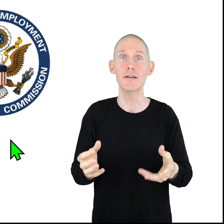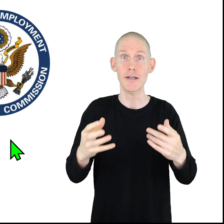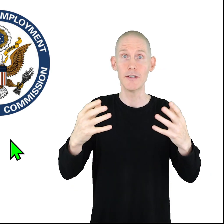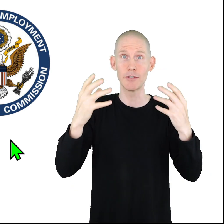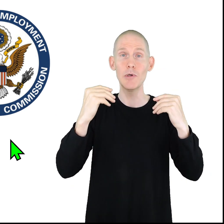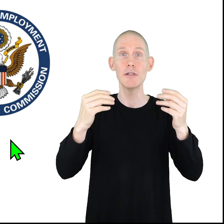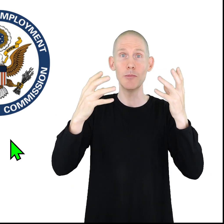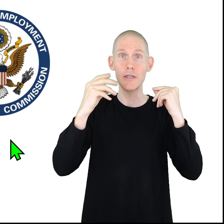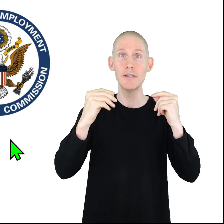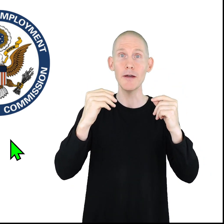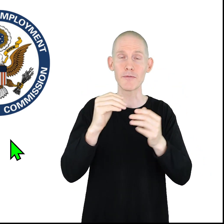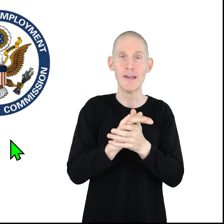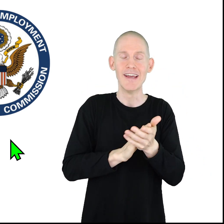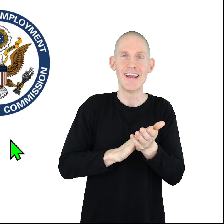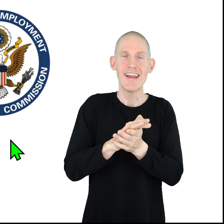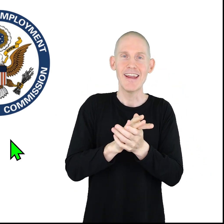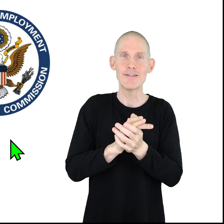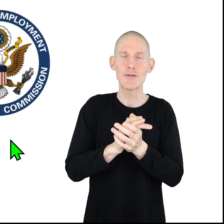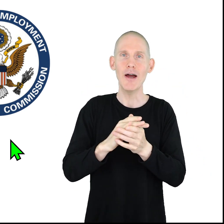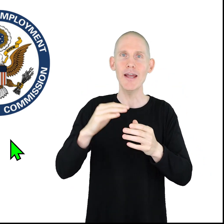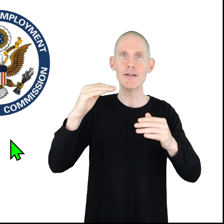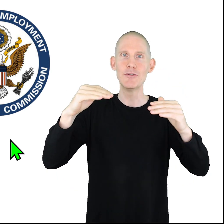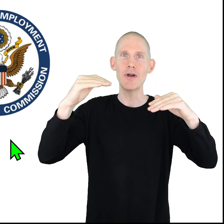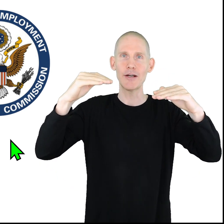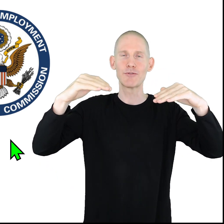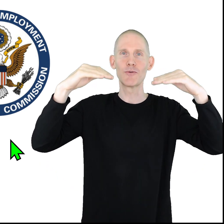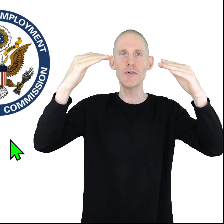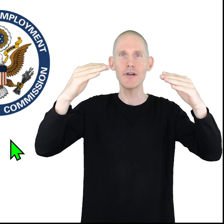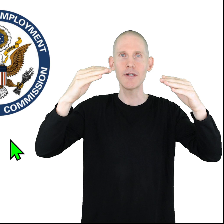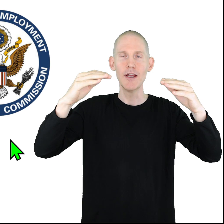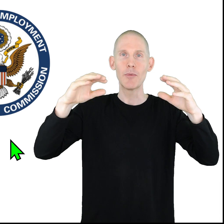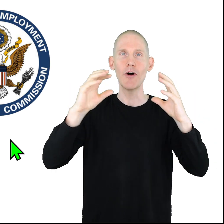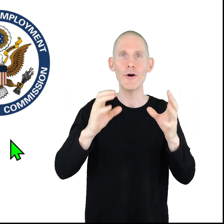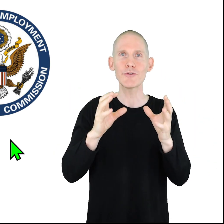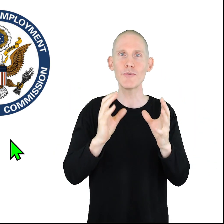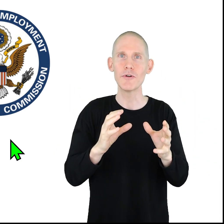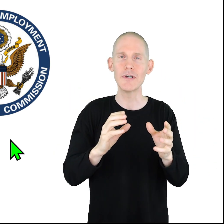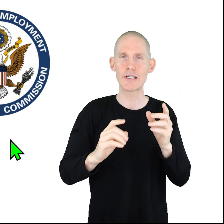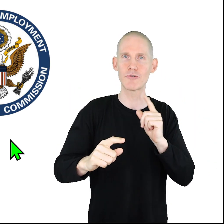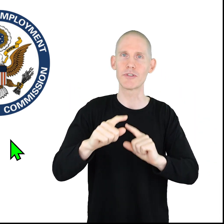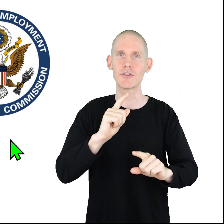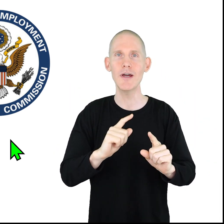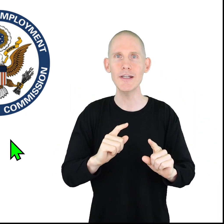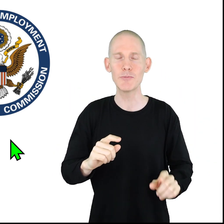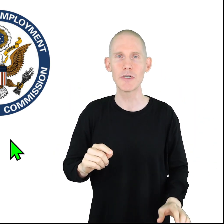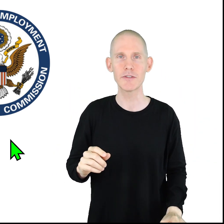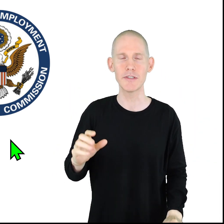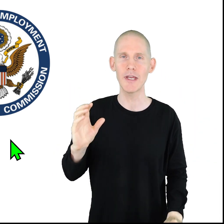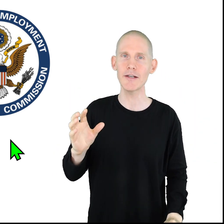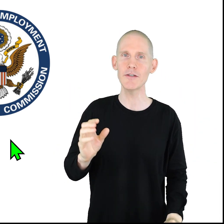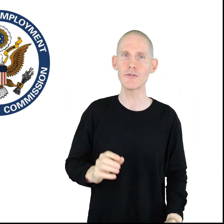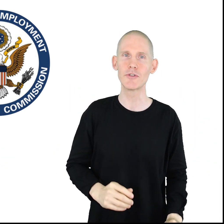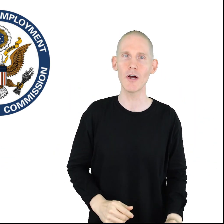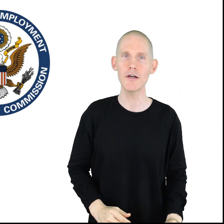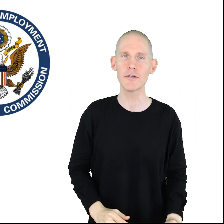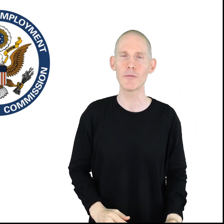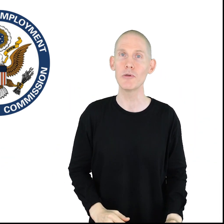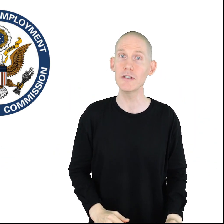disability being deaf. And so I had to do extra work, but also learn extra signs because the technical jargon of a police